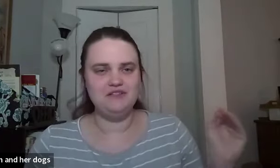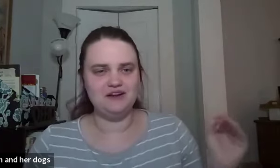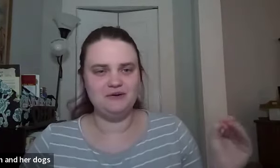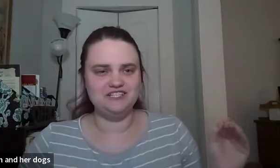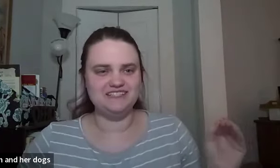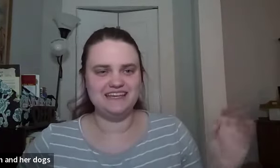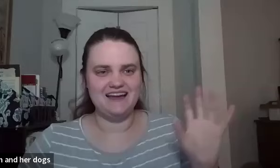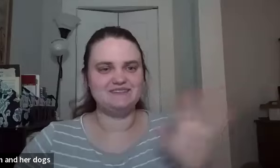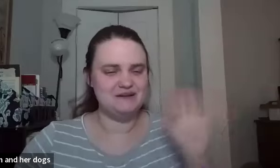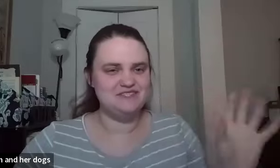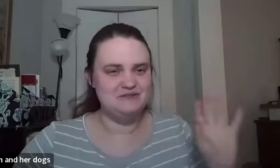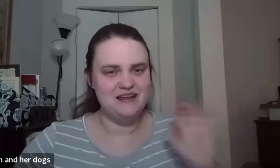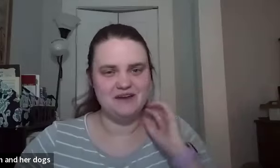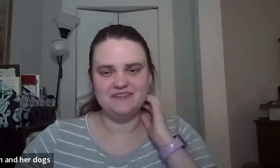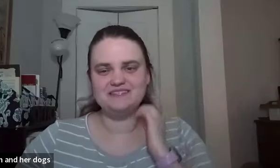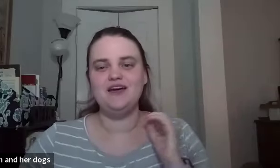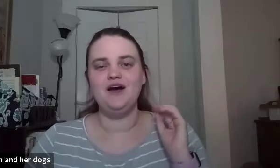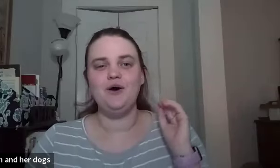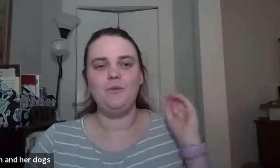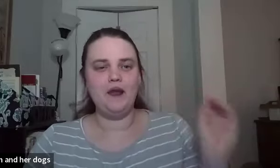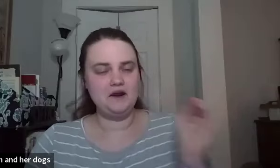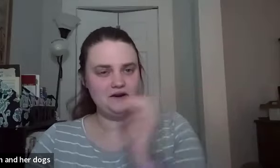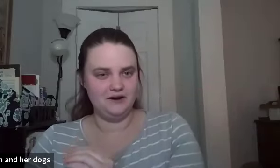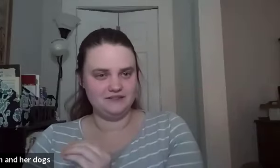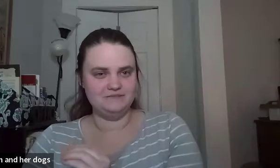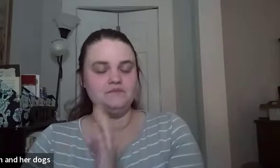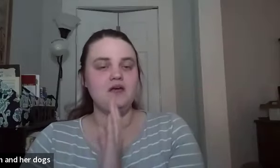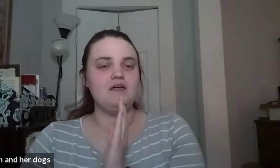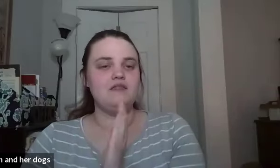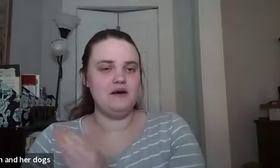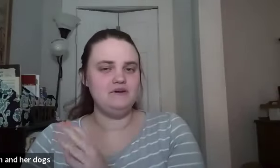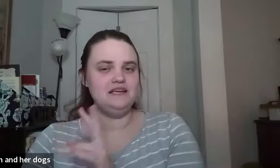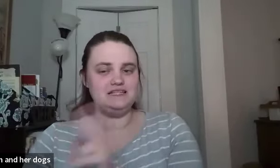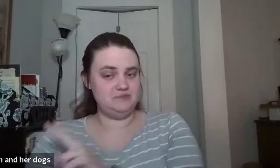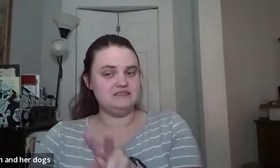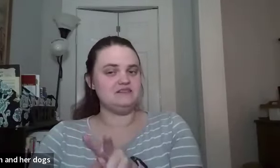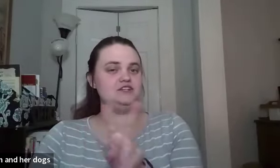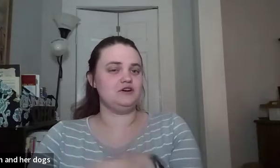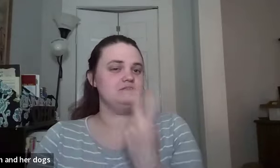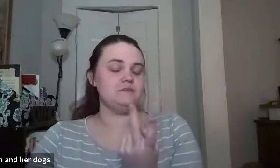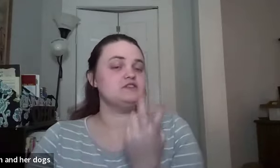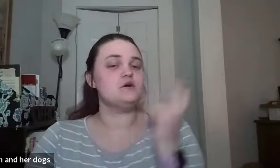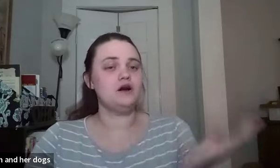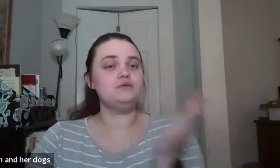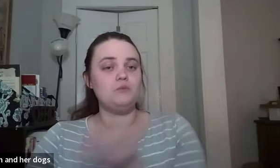lot of questions they ask, and I'm so glad about this. Where hurt? That one is basically you're going to flip it. So hurt